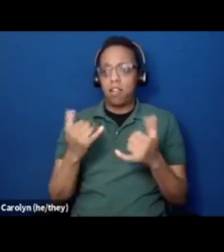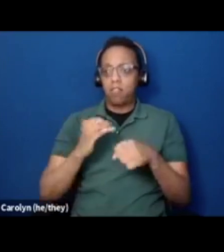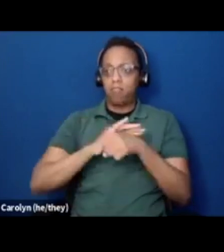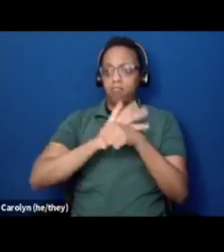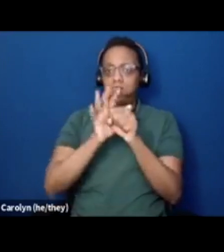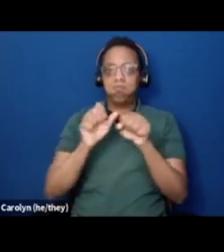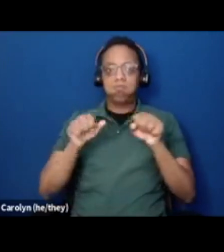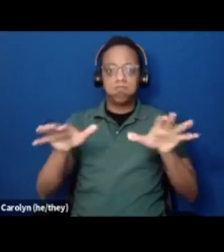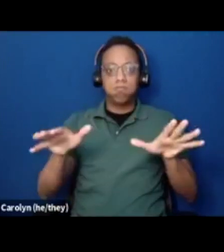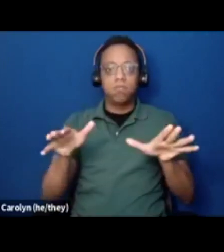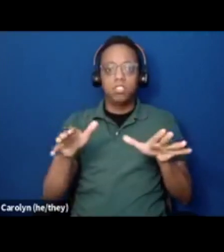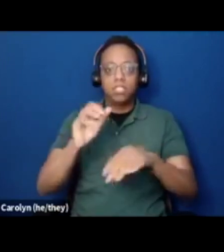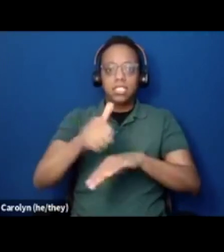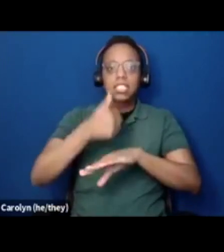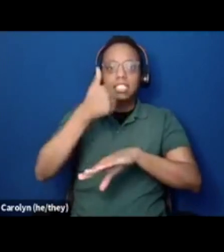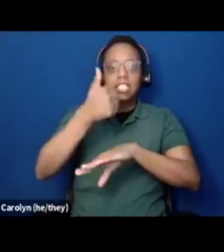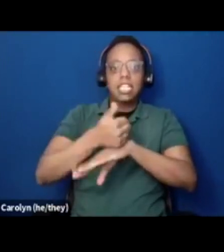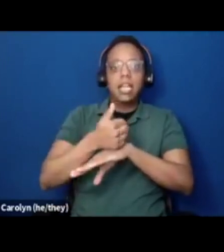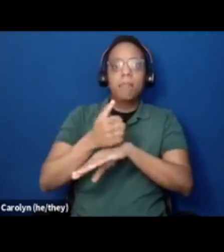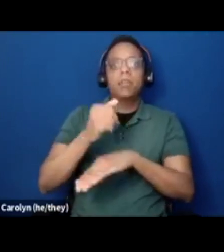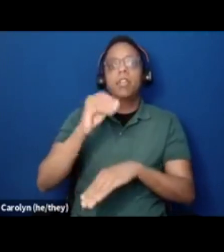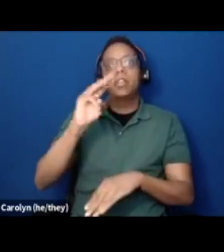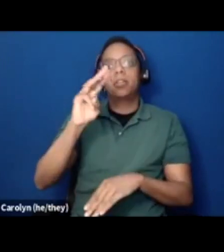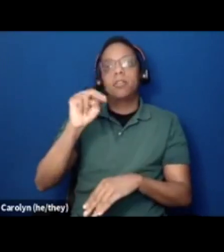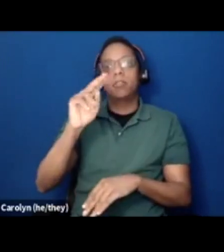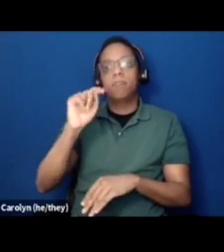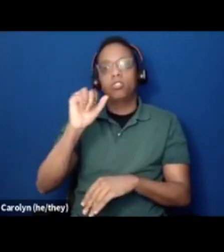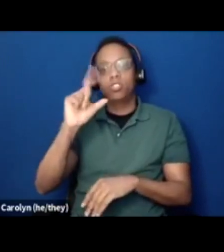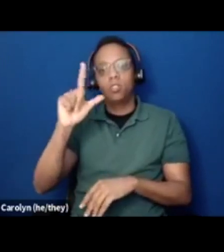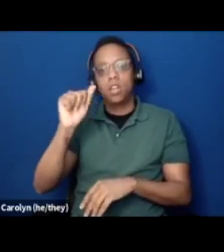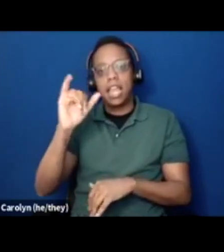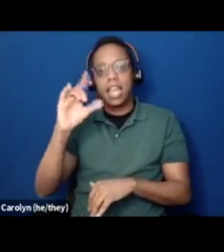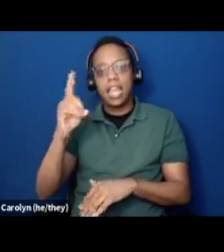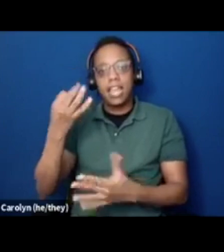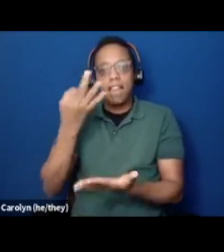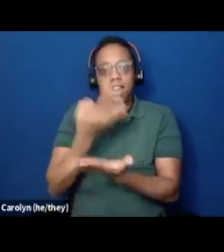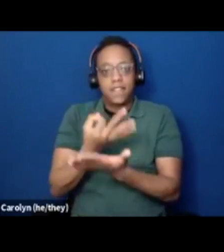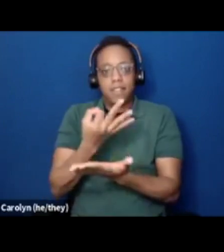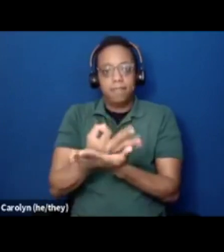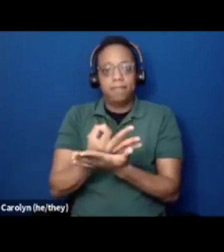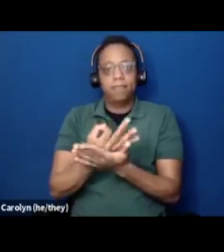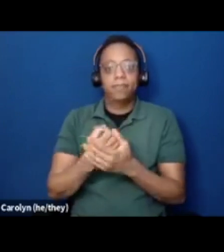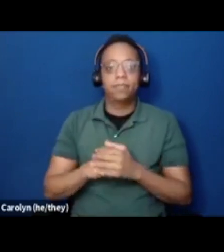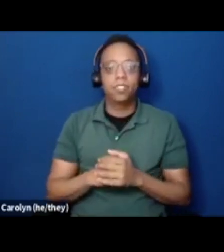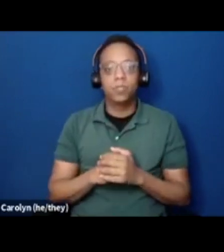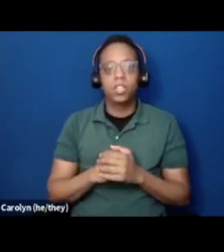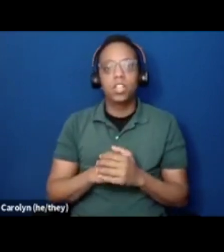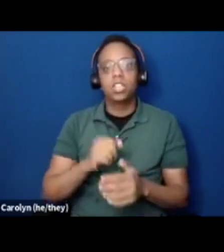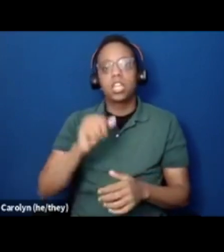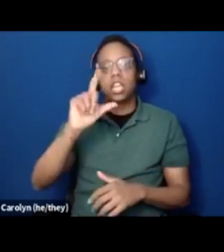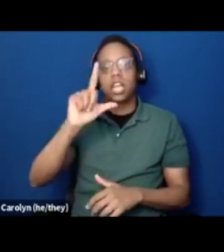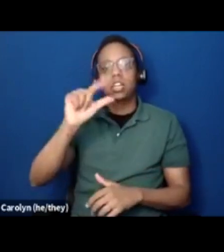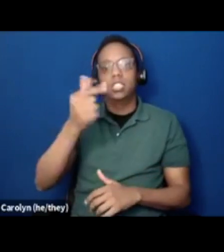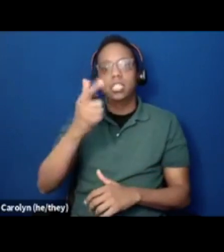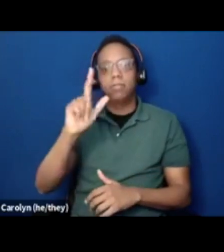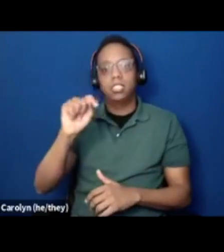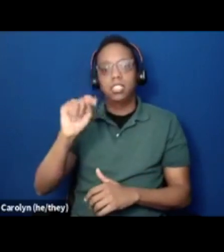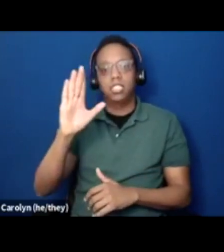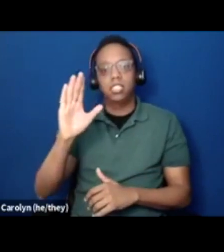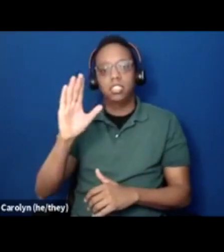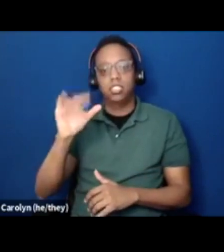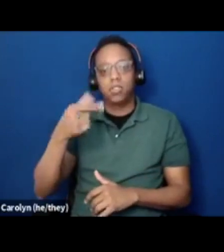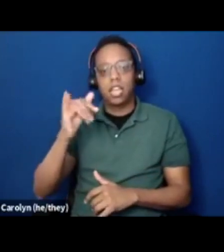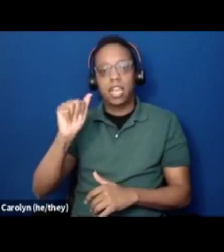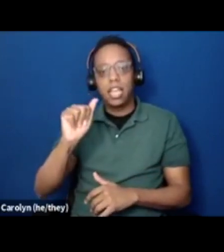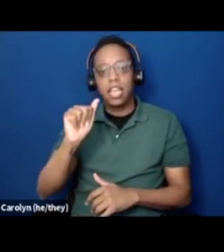mutual aid fund. We called it LGBTQIA COVID-19 Emergency Relief Fund. And during